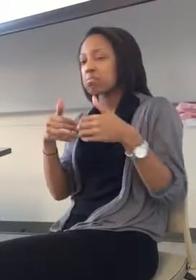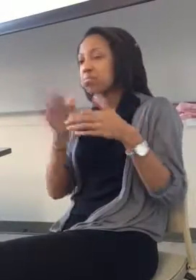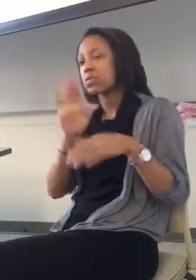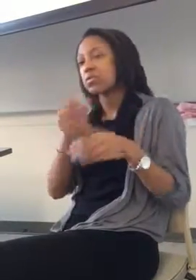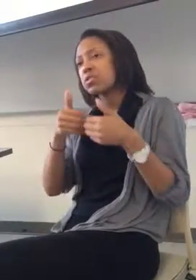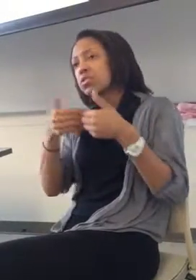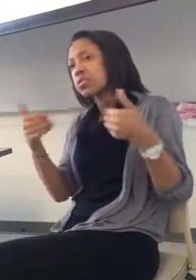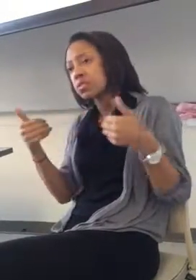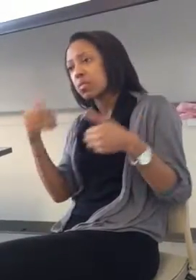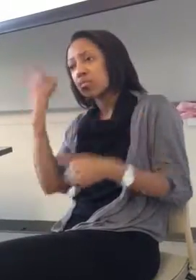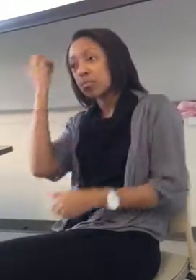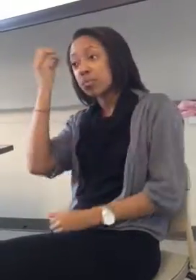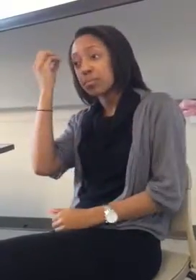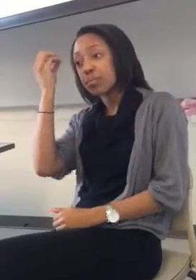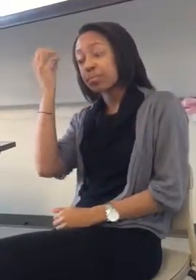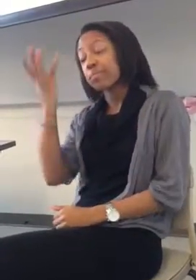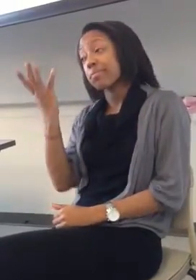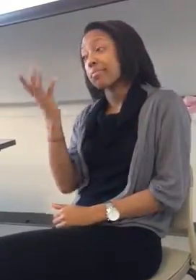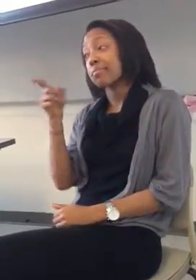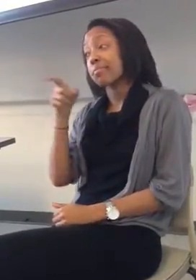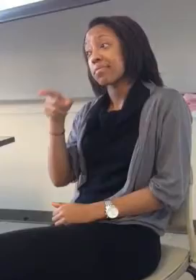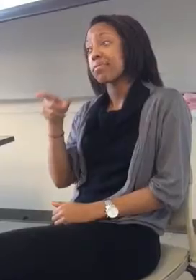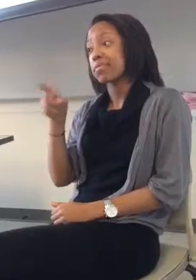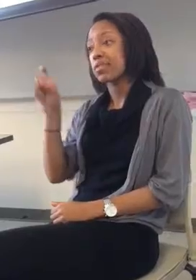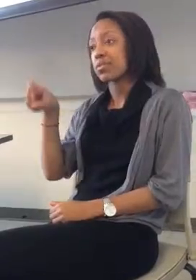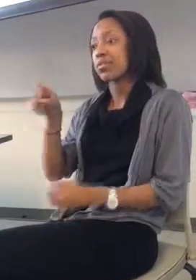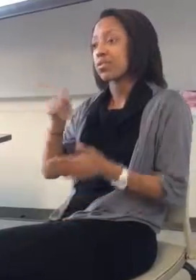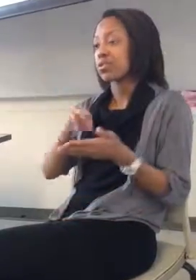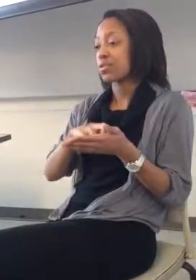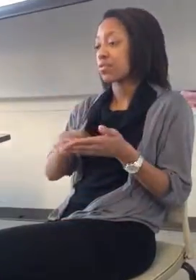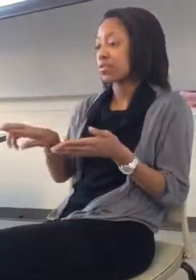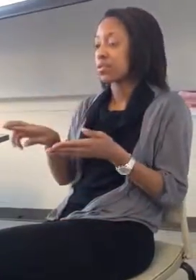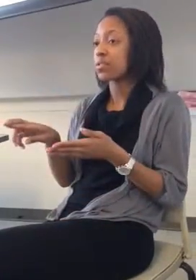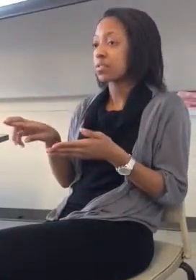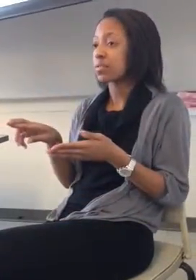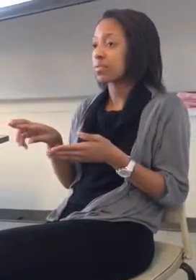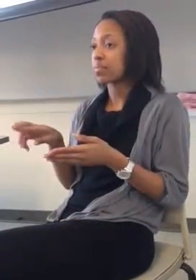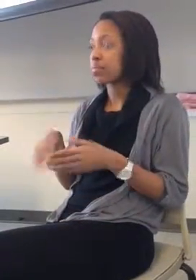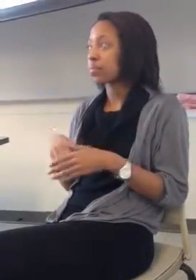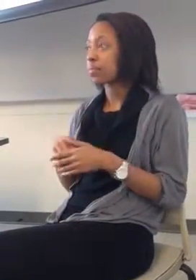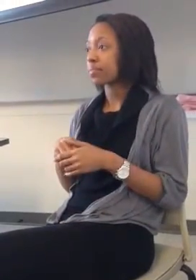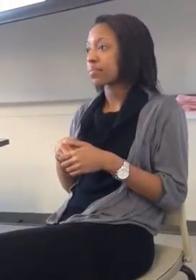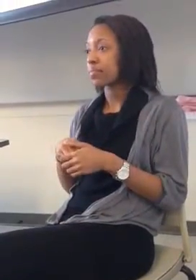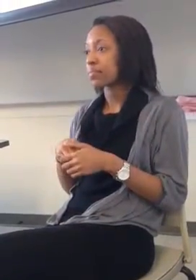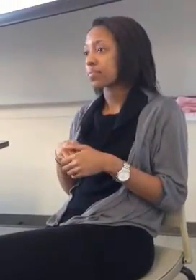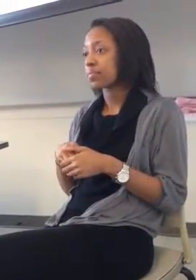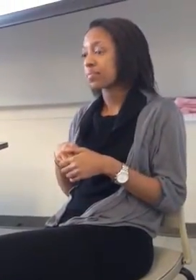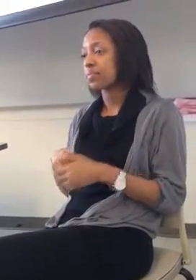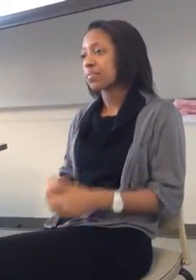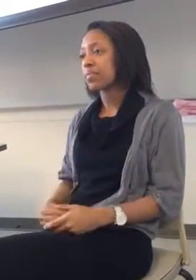you refer out, when you become the point person. Okay. Yeah. I think it